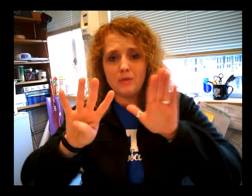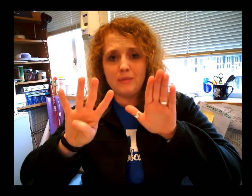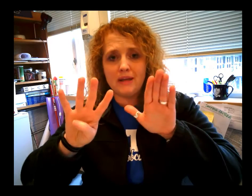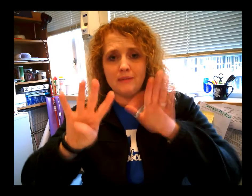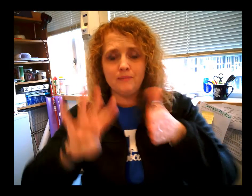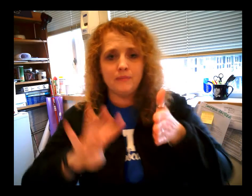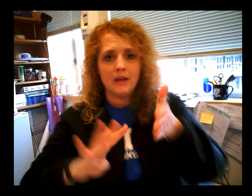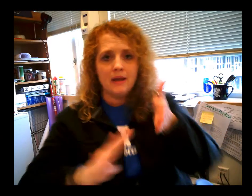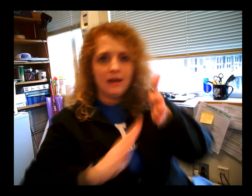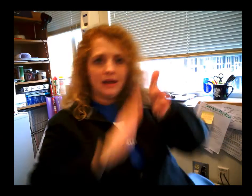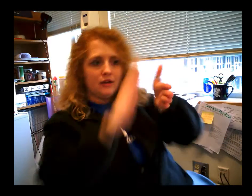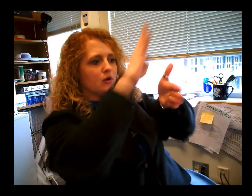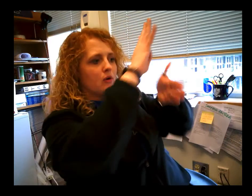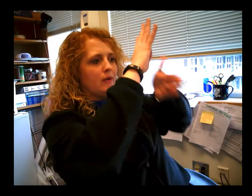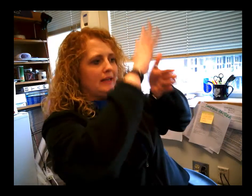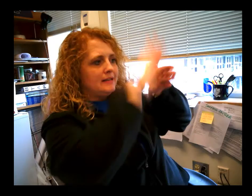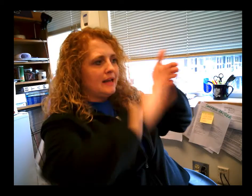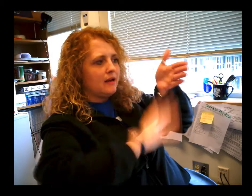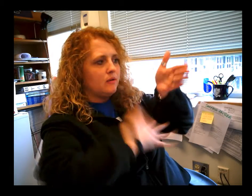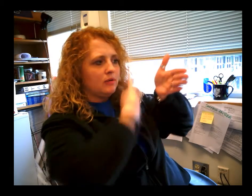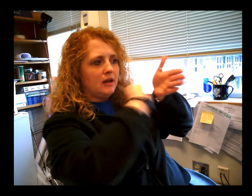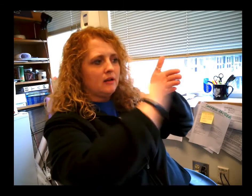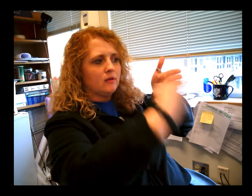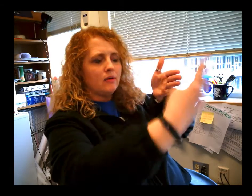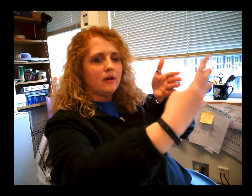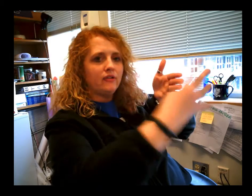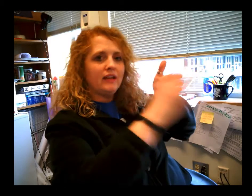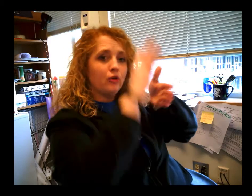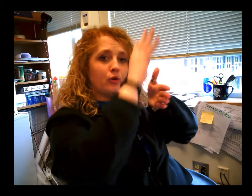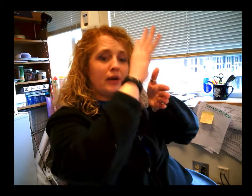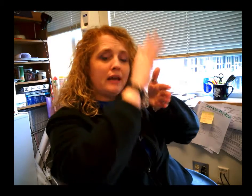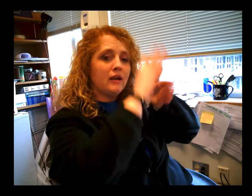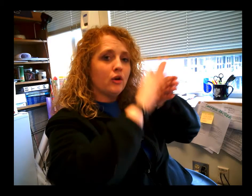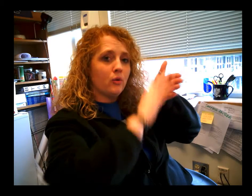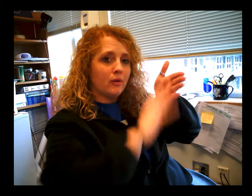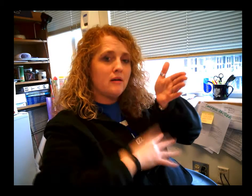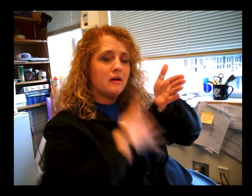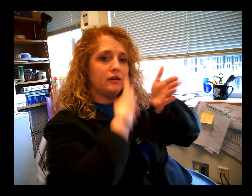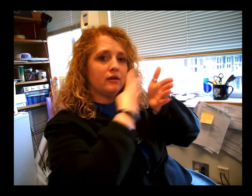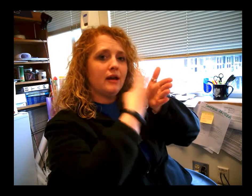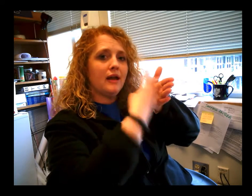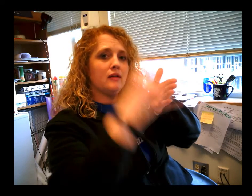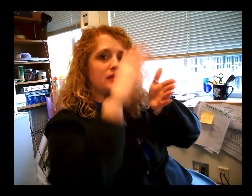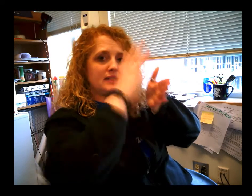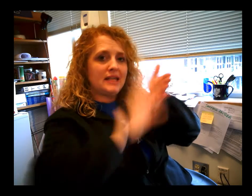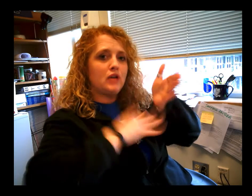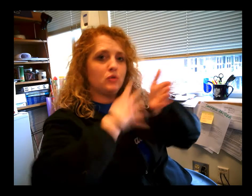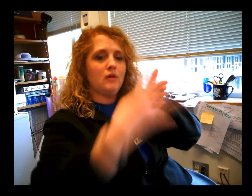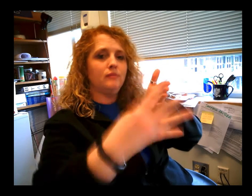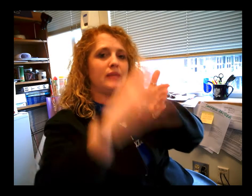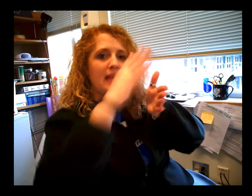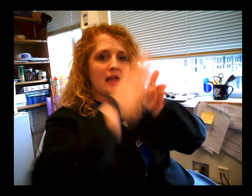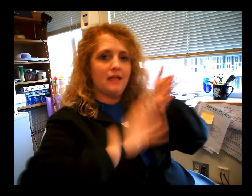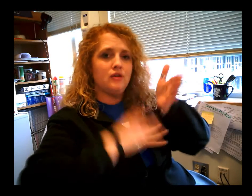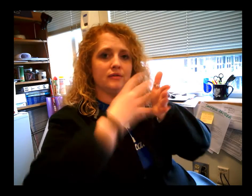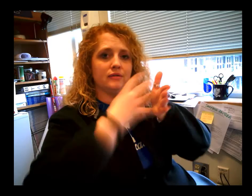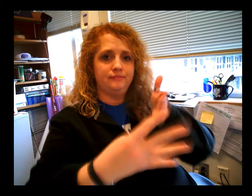B, and you're going down and across, like you're creating a grid on your hand. Schedule, calendar.